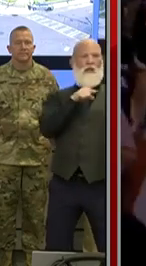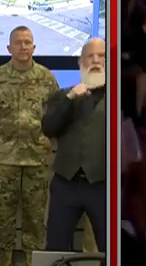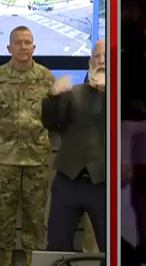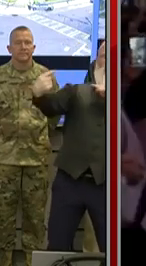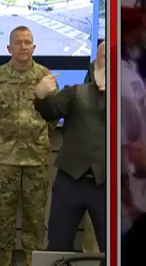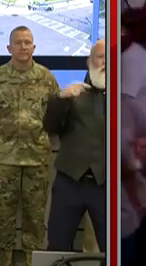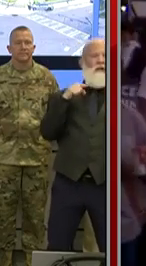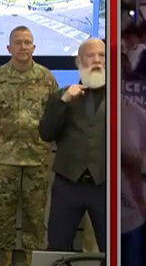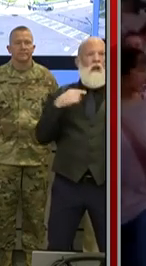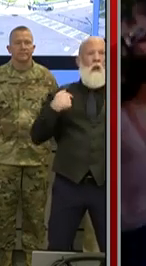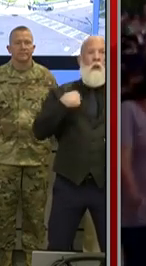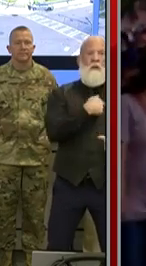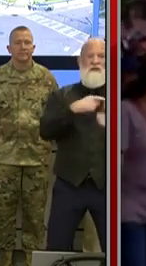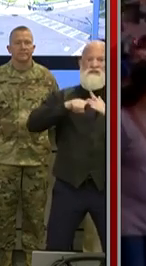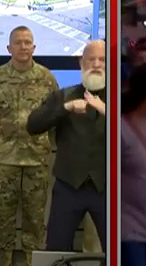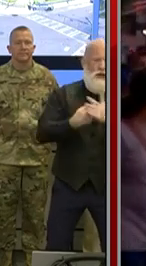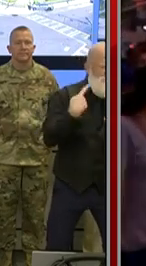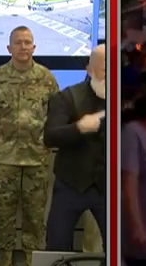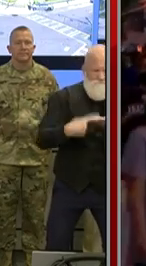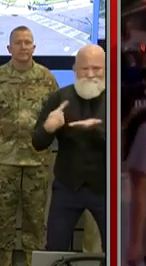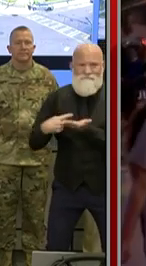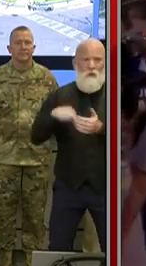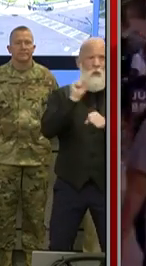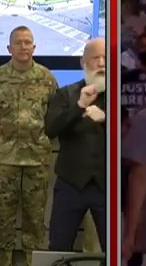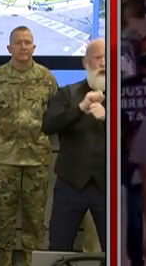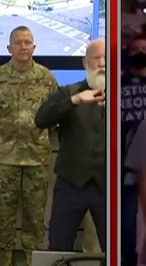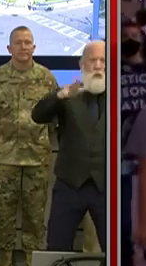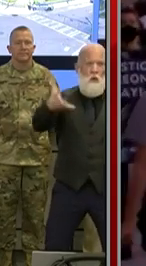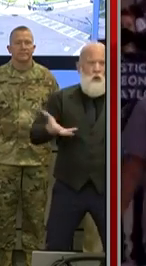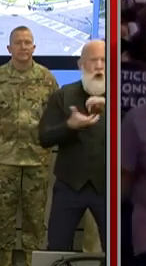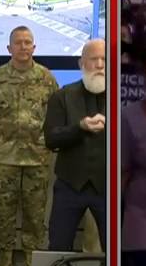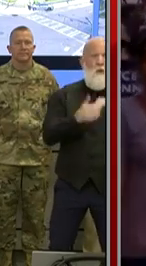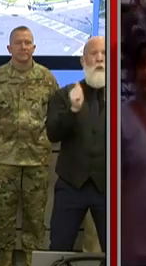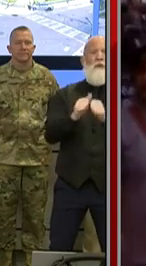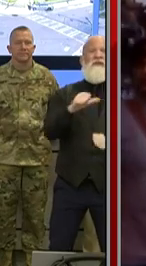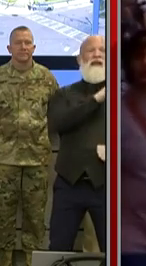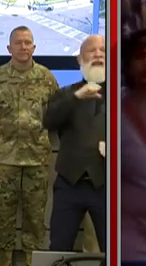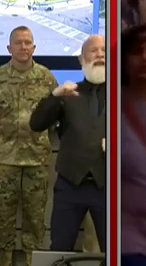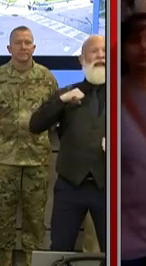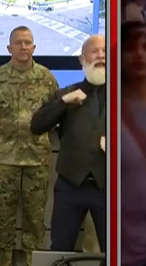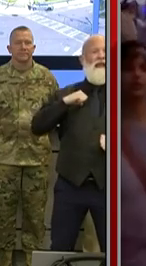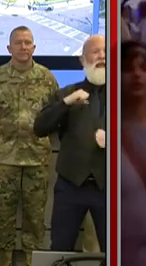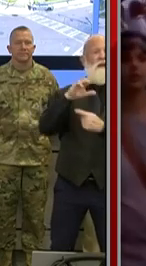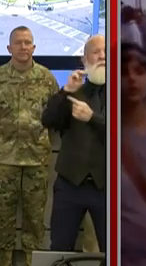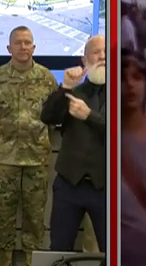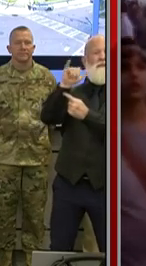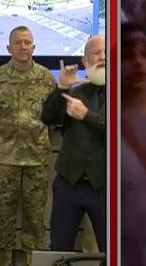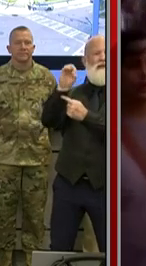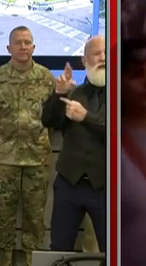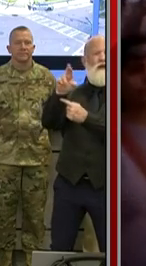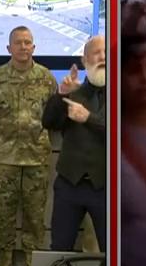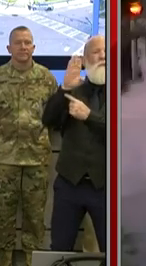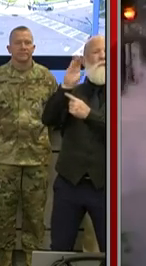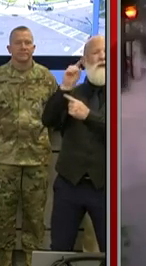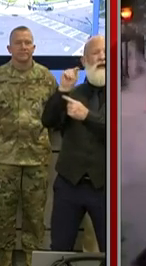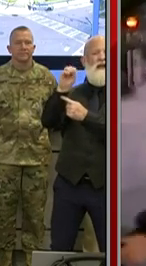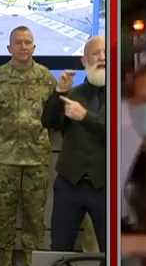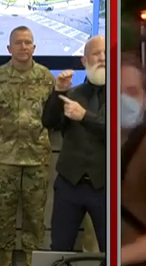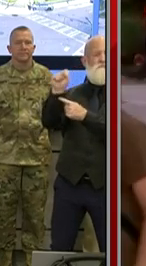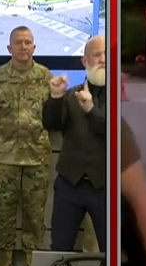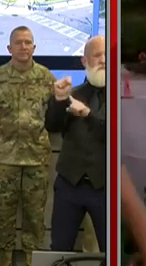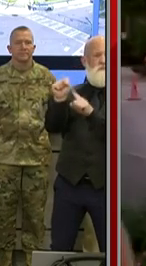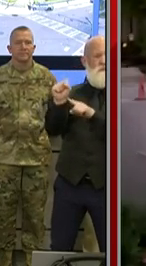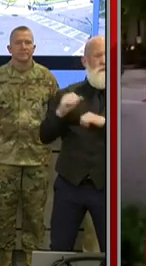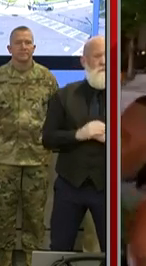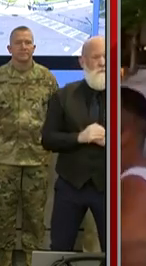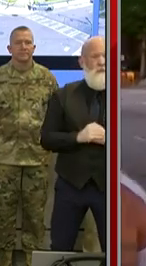Lance Bottoms' office and local law enforcement to provide assistance and support. At their request, I